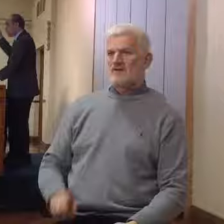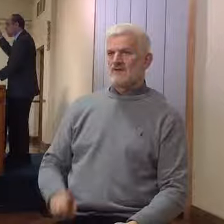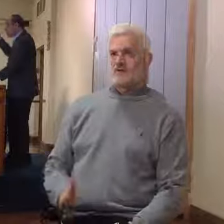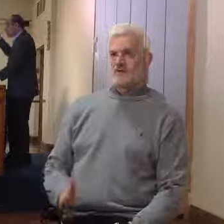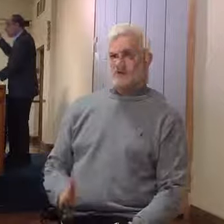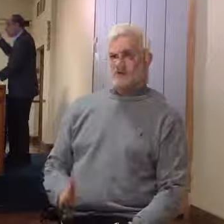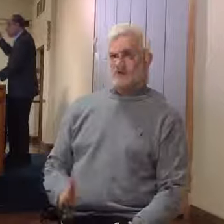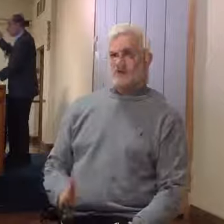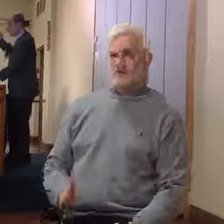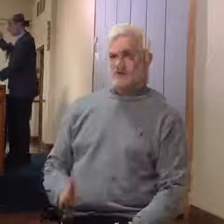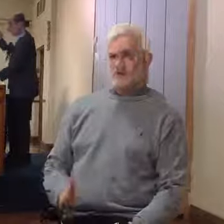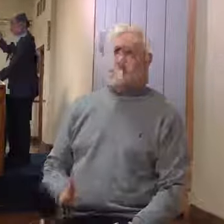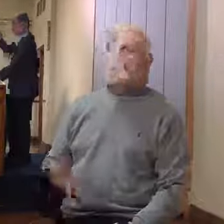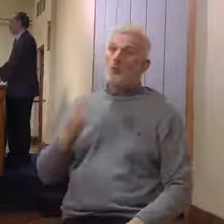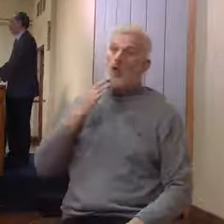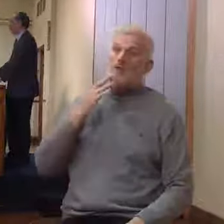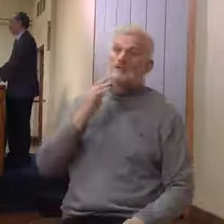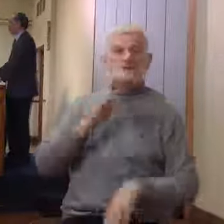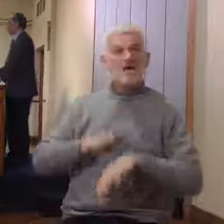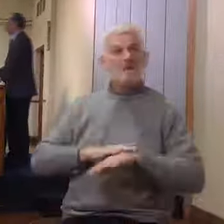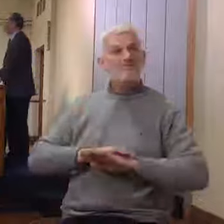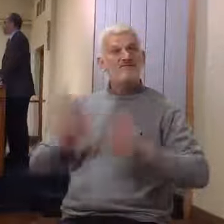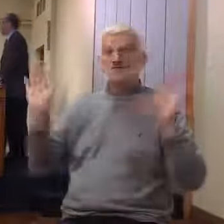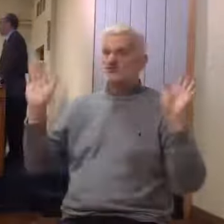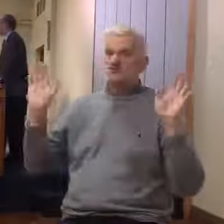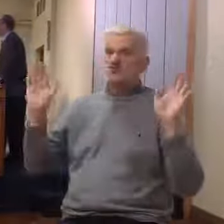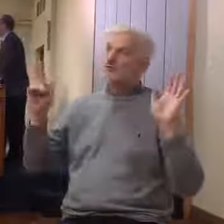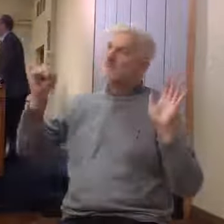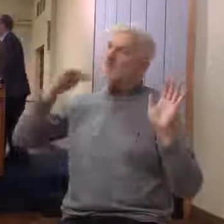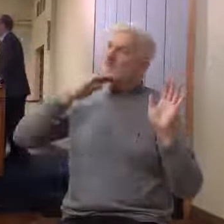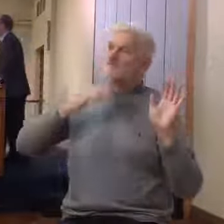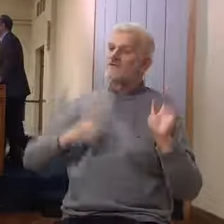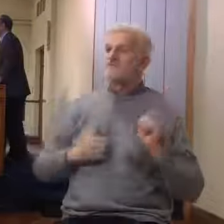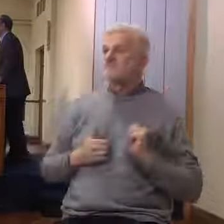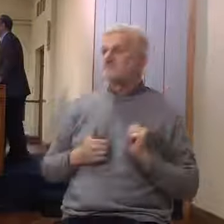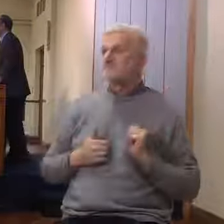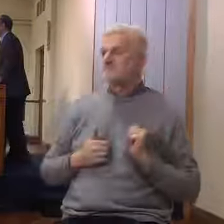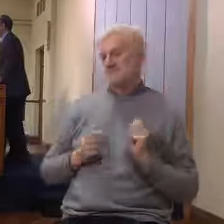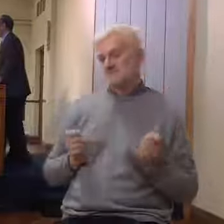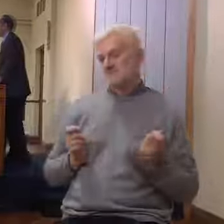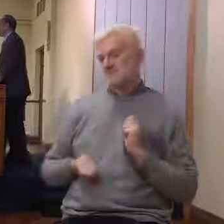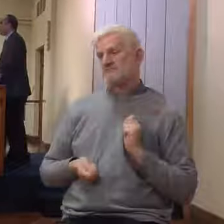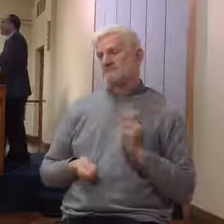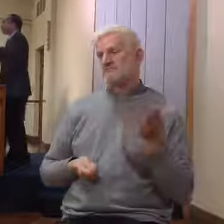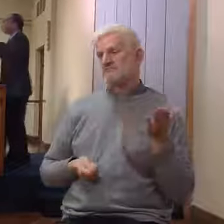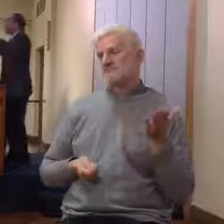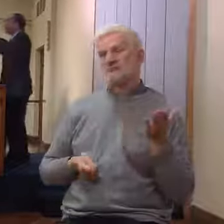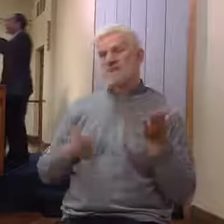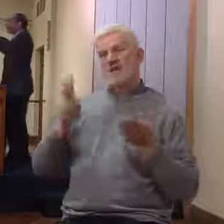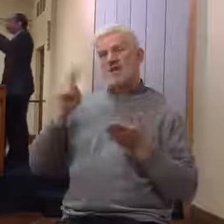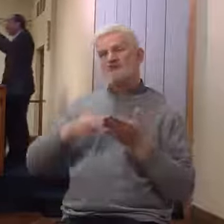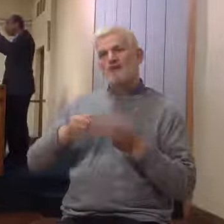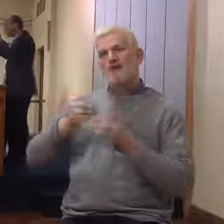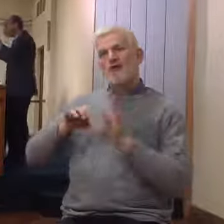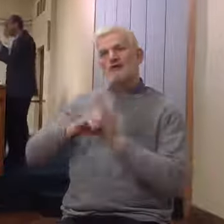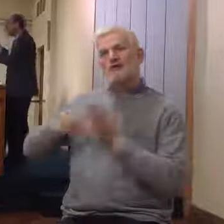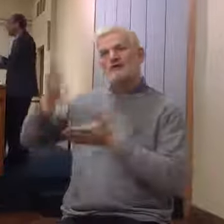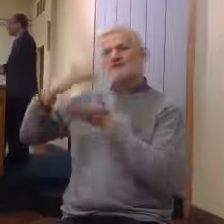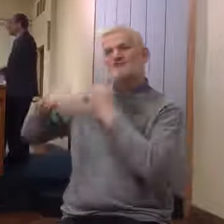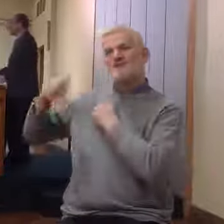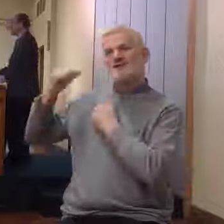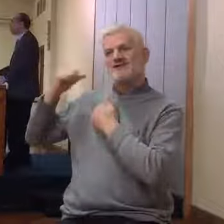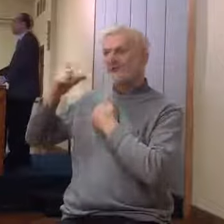of them. And I can tell you, you can read later church history again, or our world